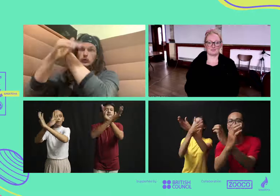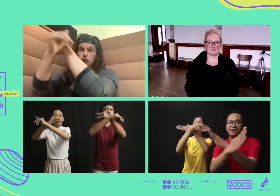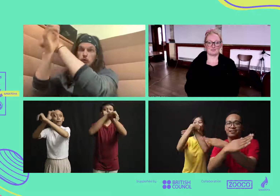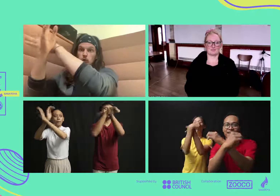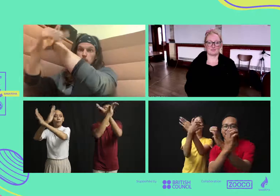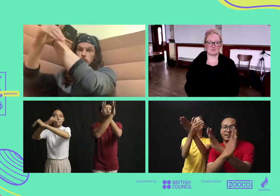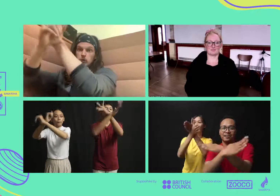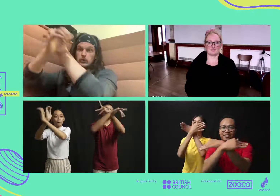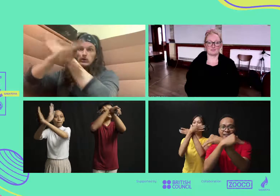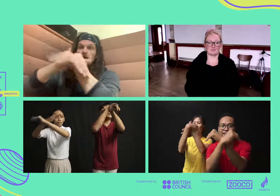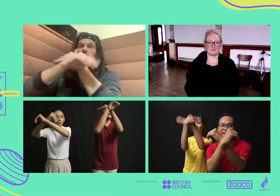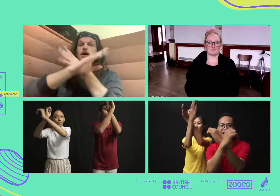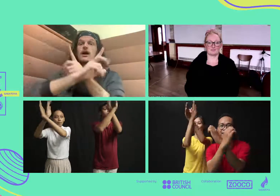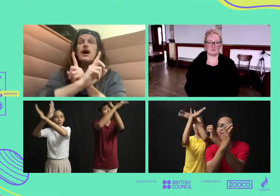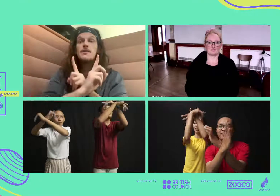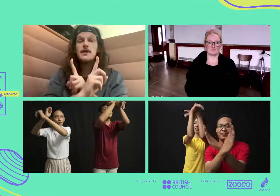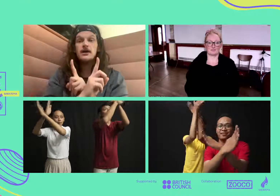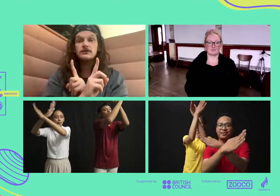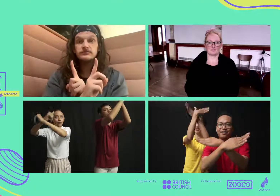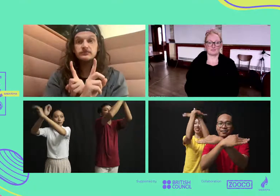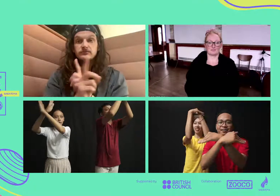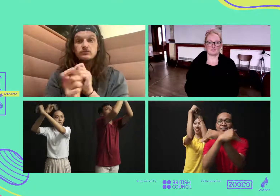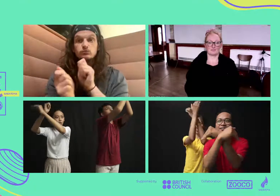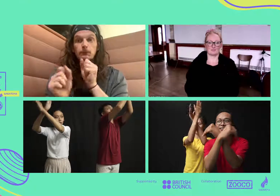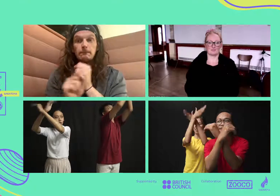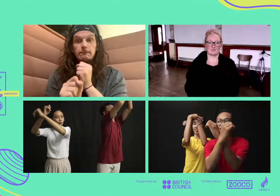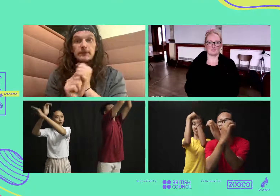Twisting your hands around.